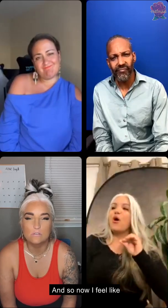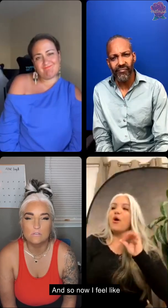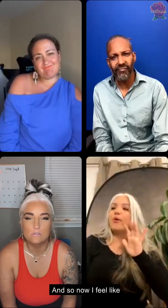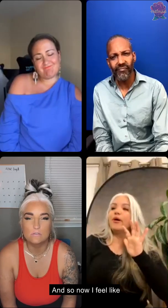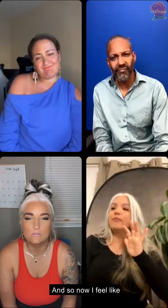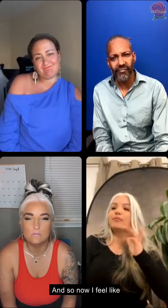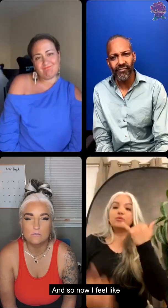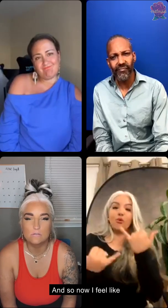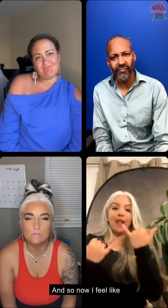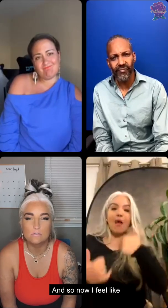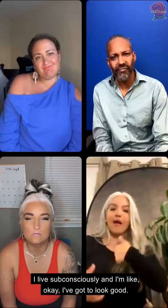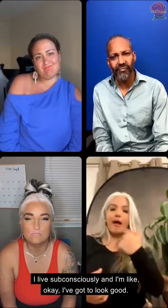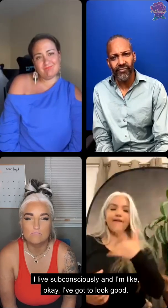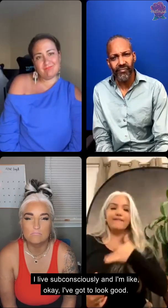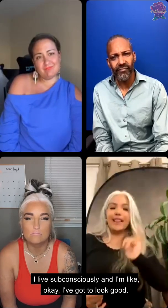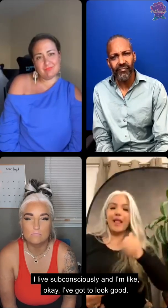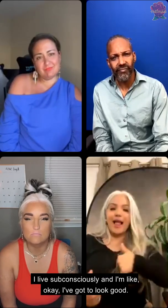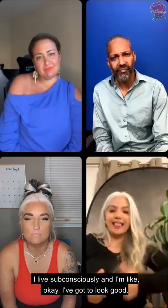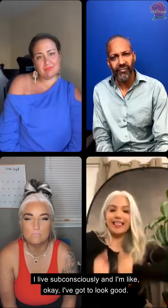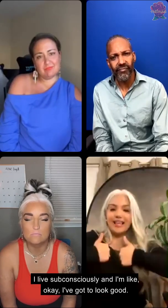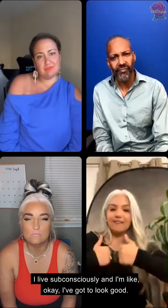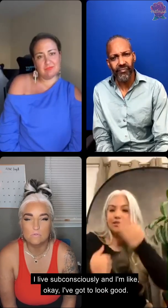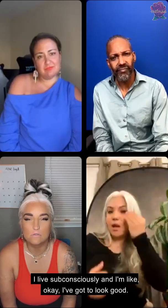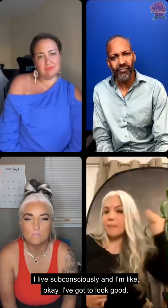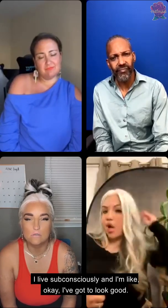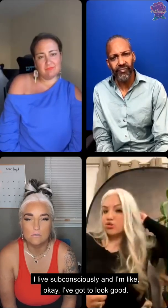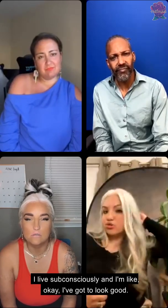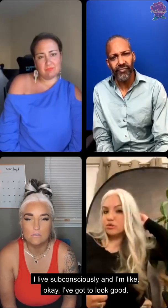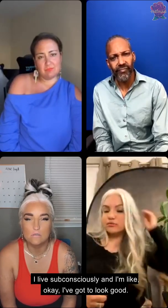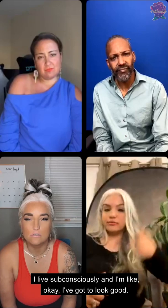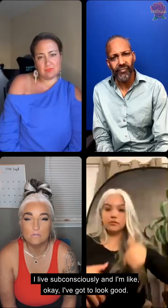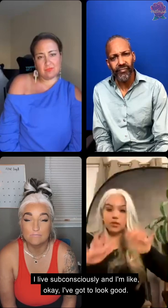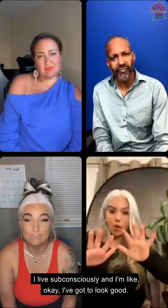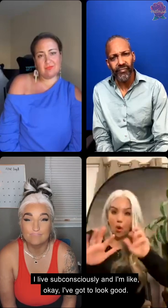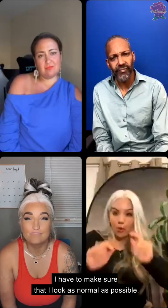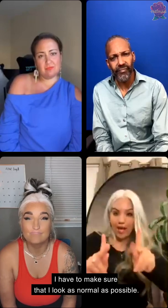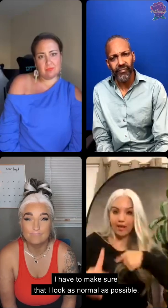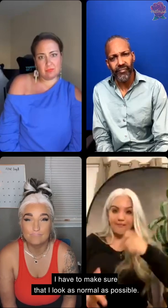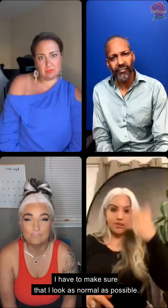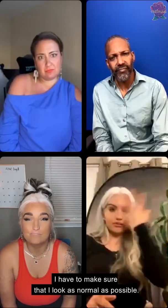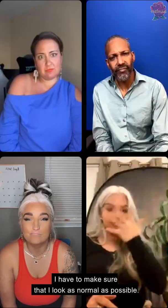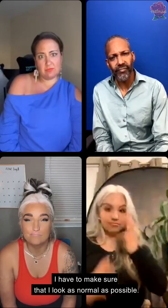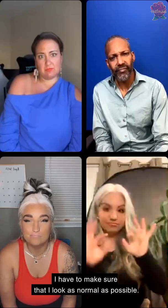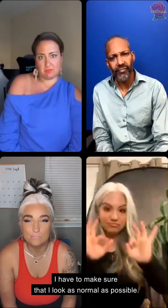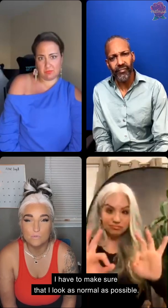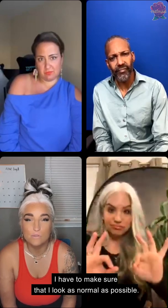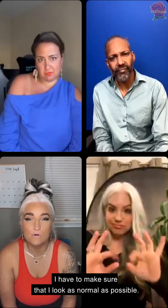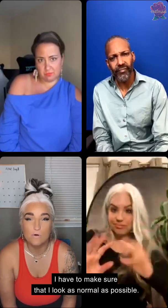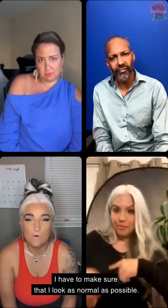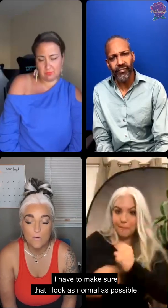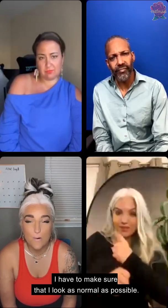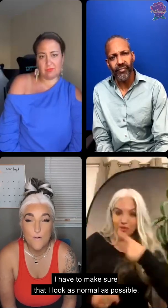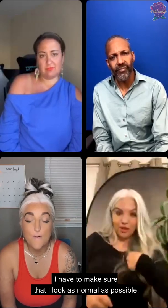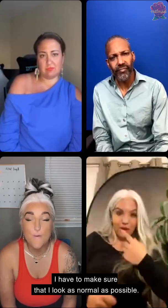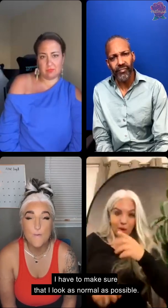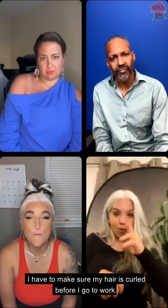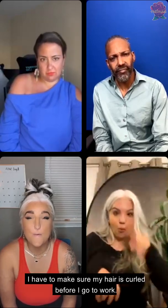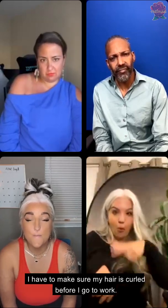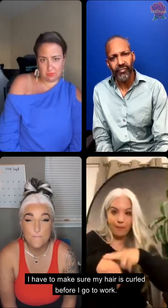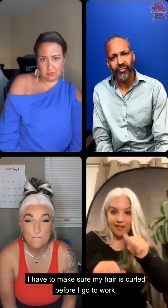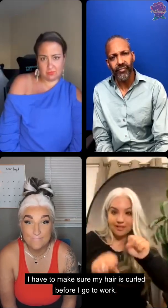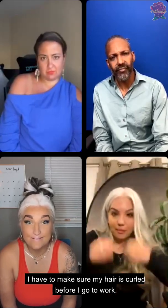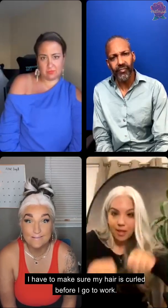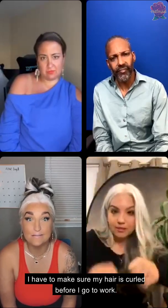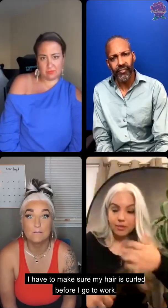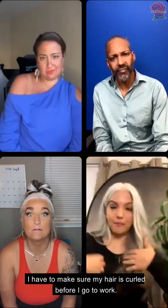so now I feel like I live subconsciously. And I'm like, okay, I've got to look good. I have to make sure that I look as normal